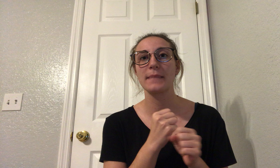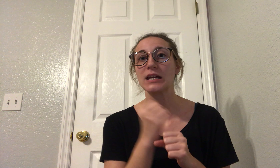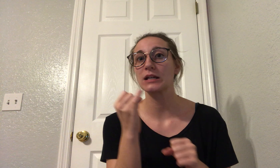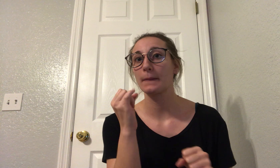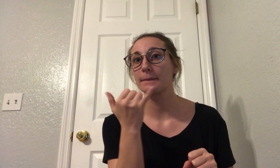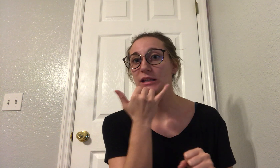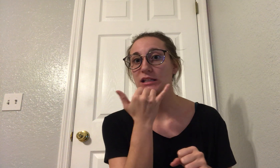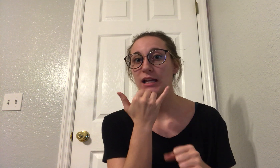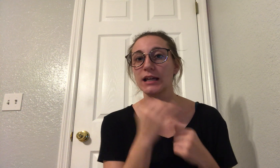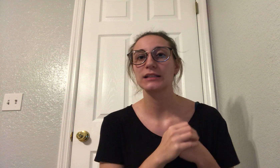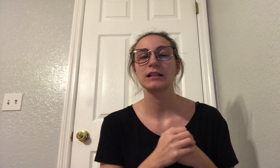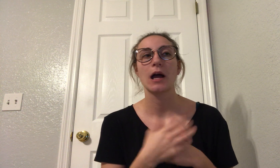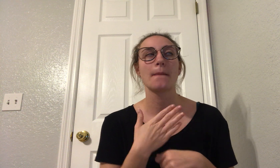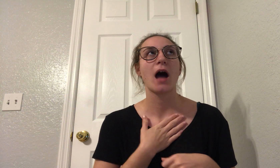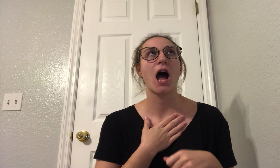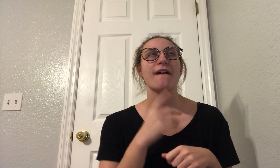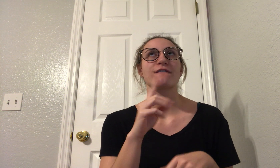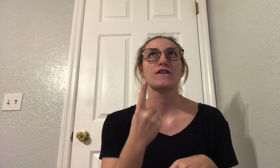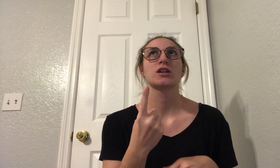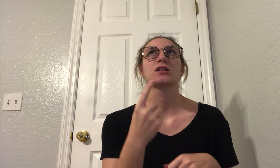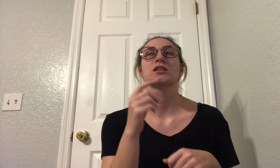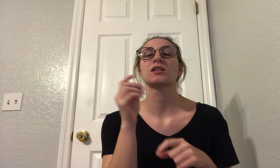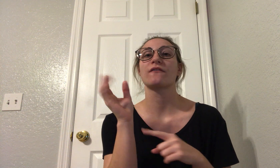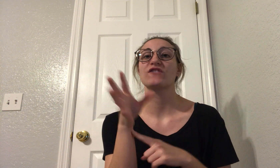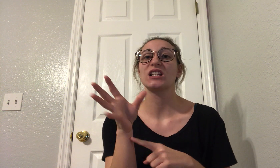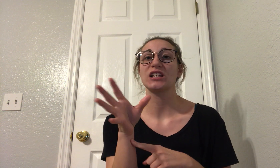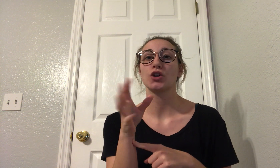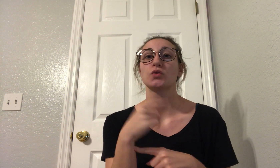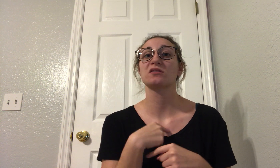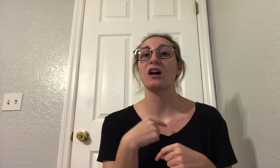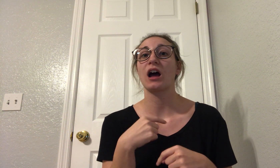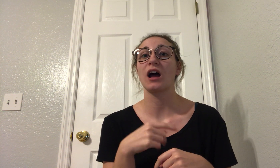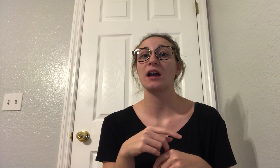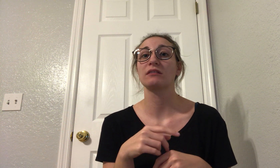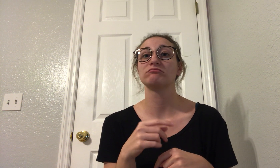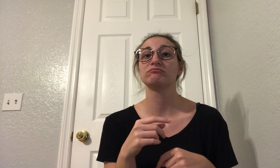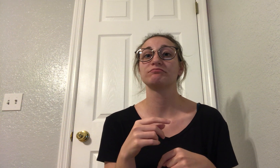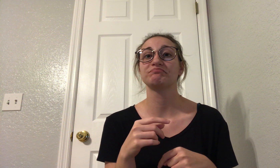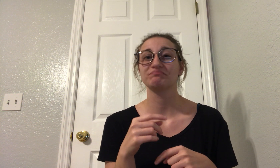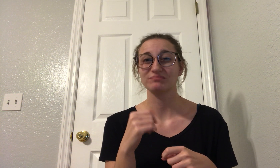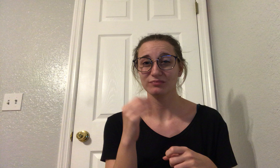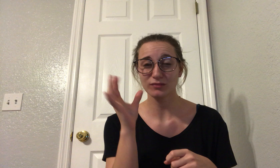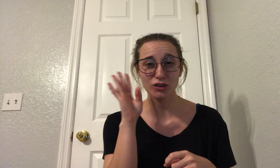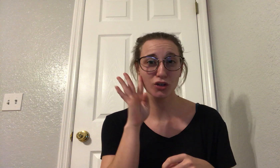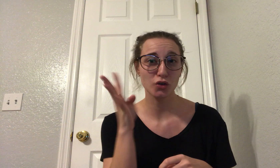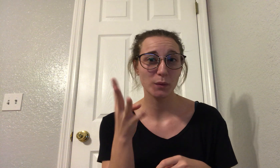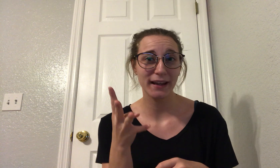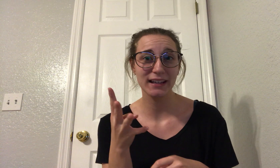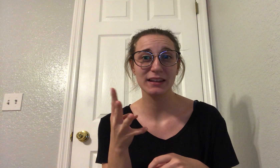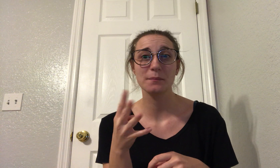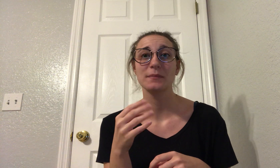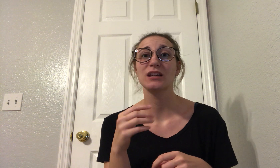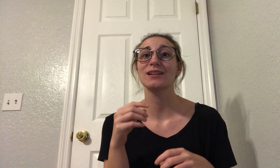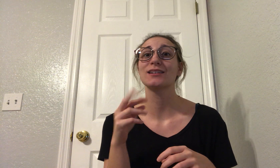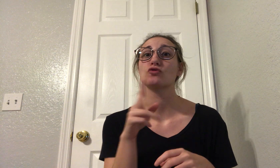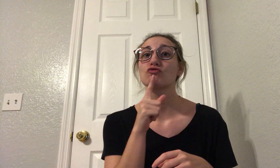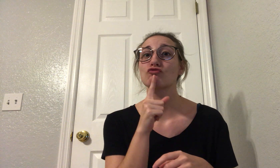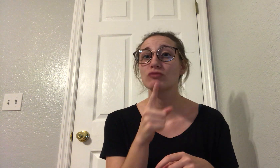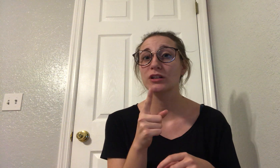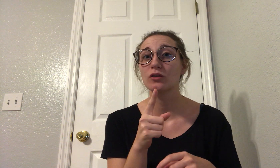real time for many reasons, but one was I wanted to keep in the stumbles and where I lost my balance and things like that,